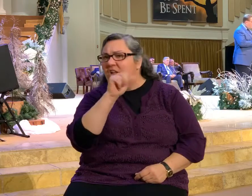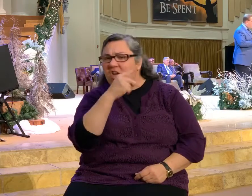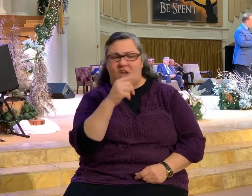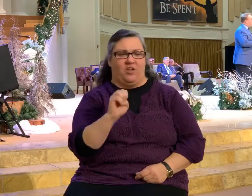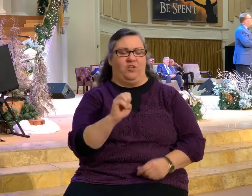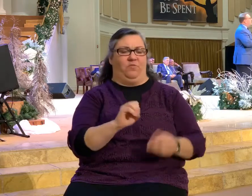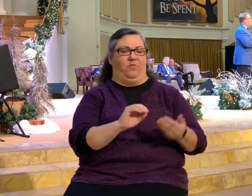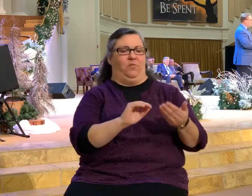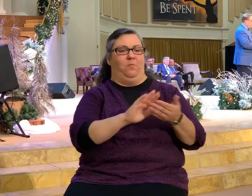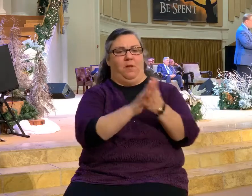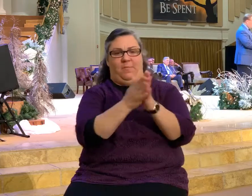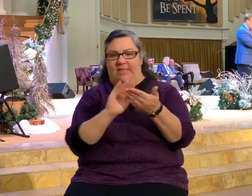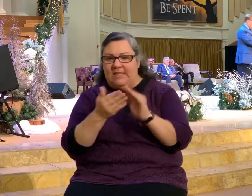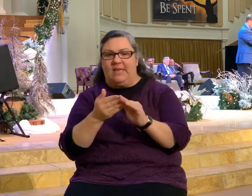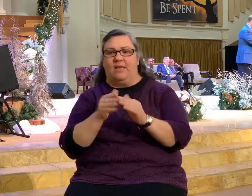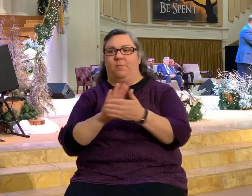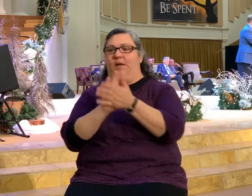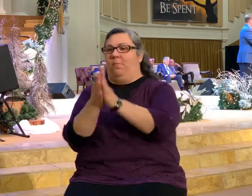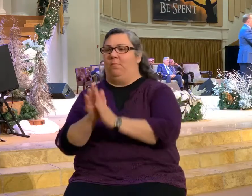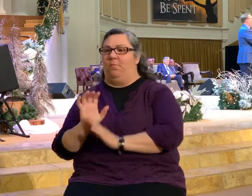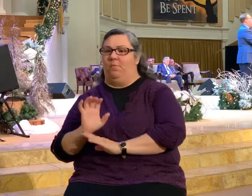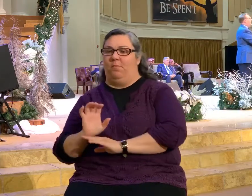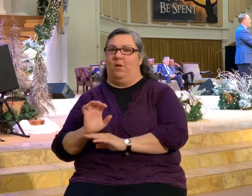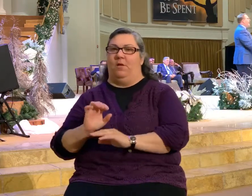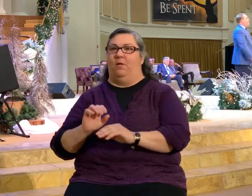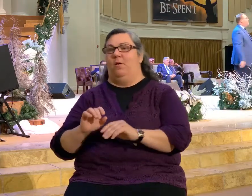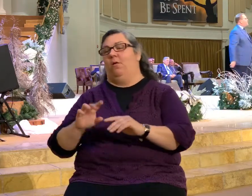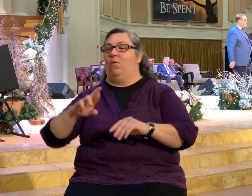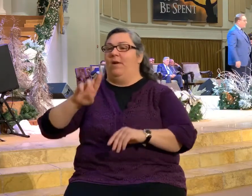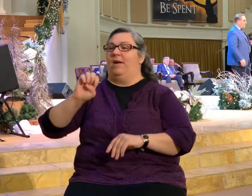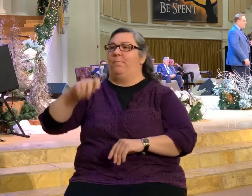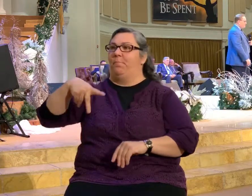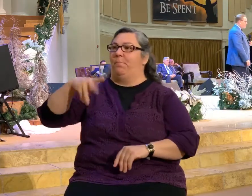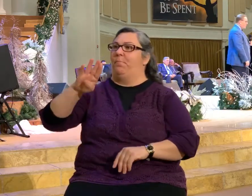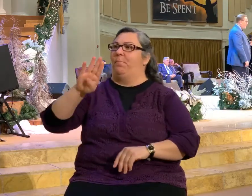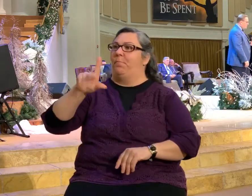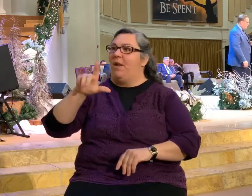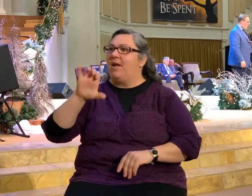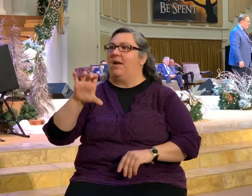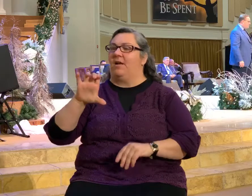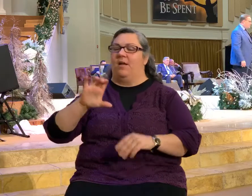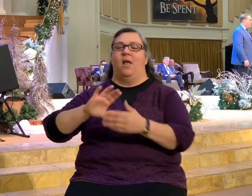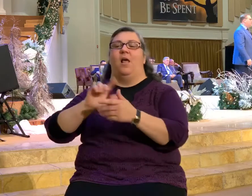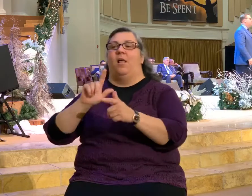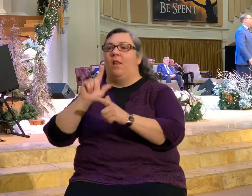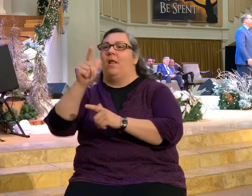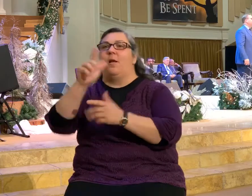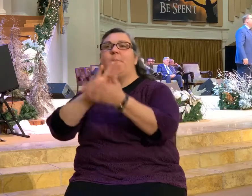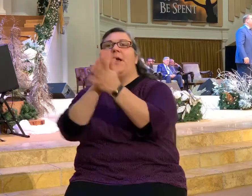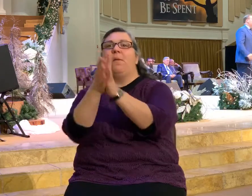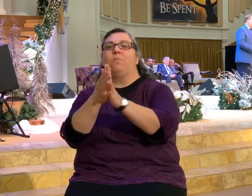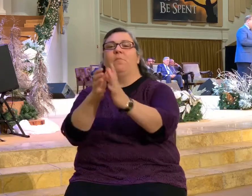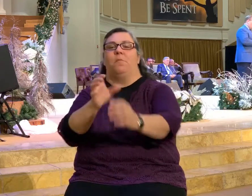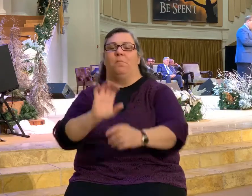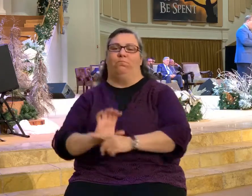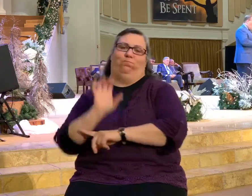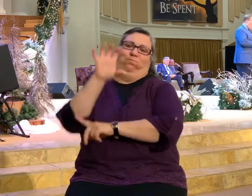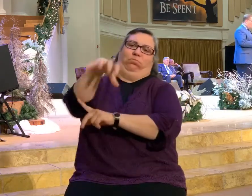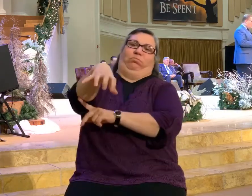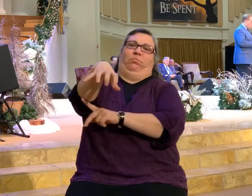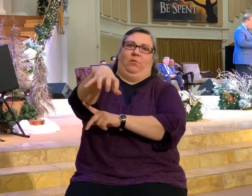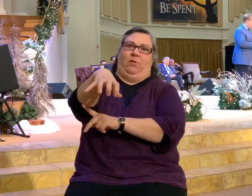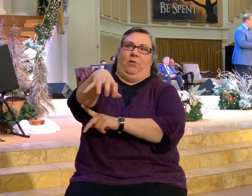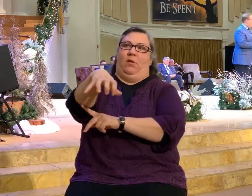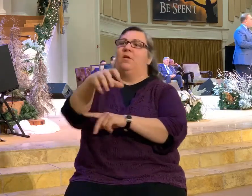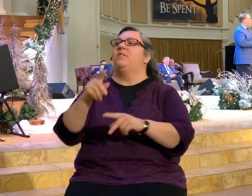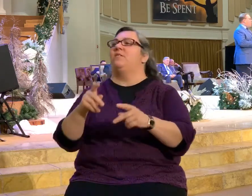to a republic to an empire, and now the seat of the Catholic Church. As one